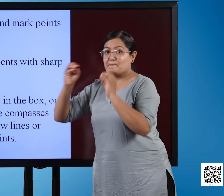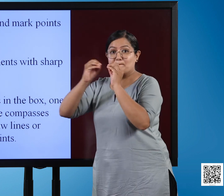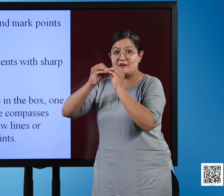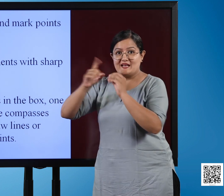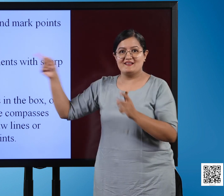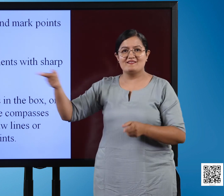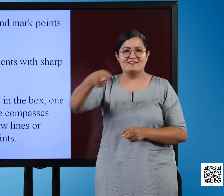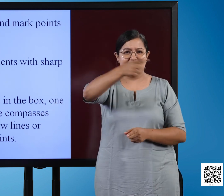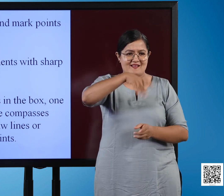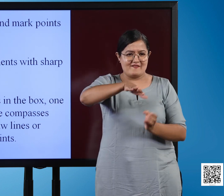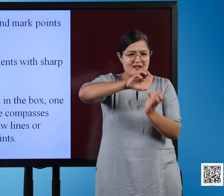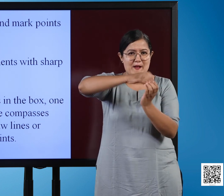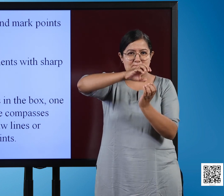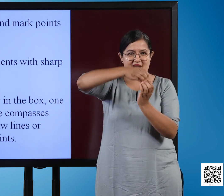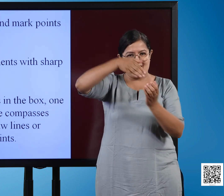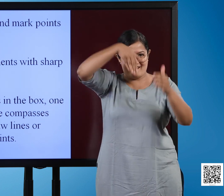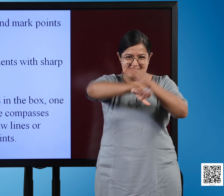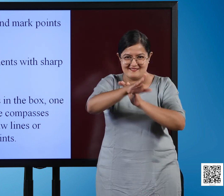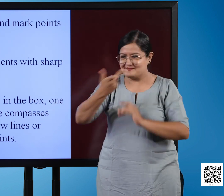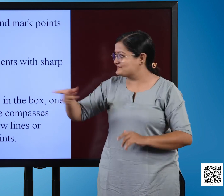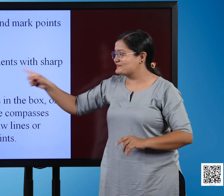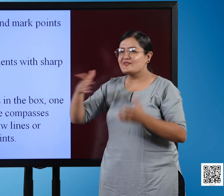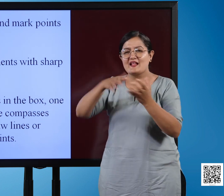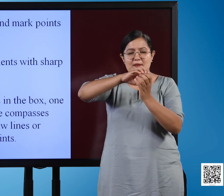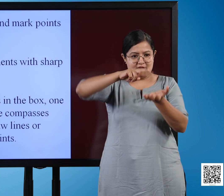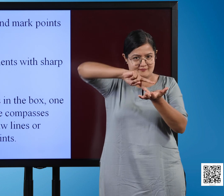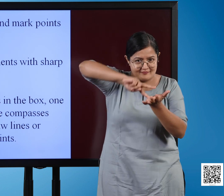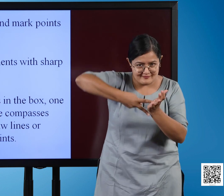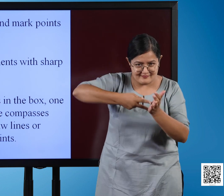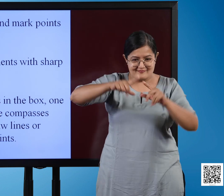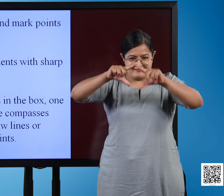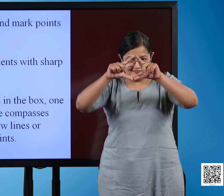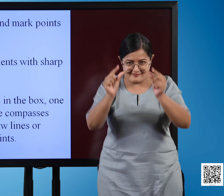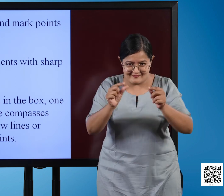B. Maintain instruments with sharp tips and fine edges.